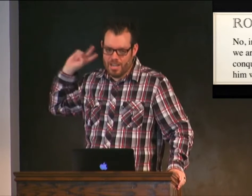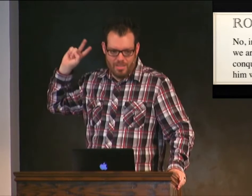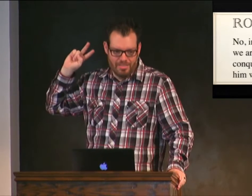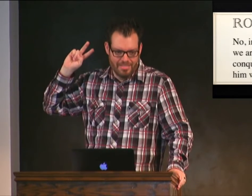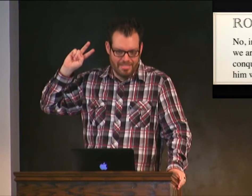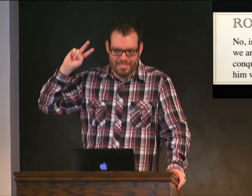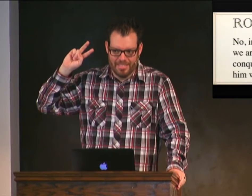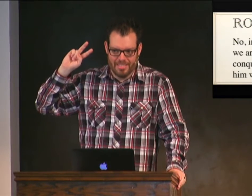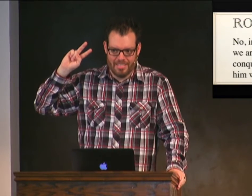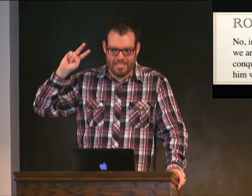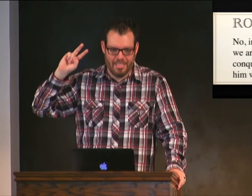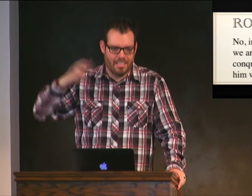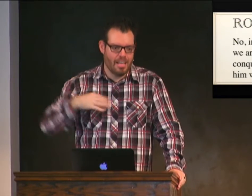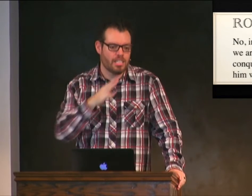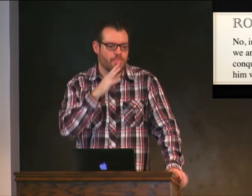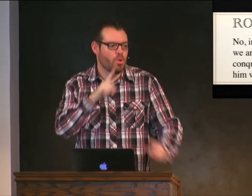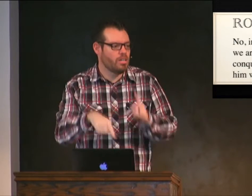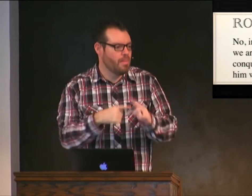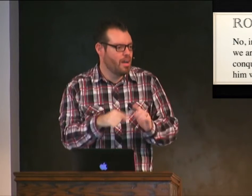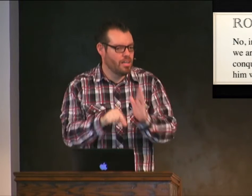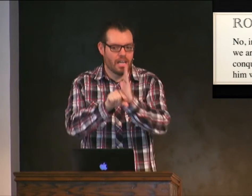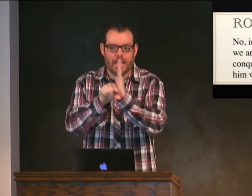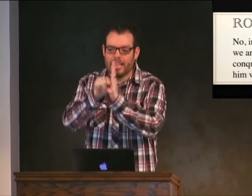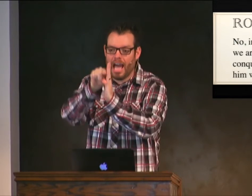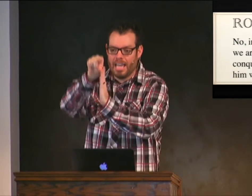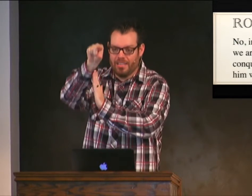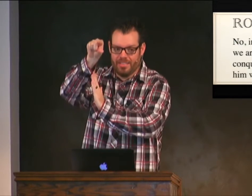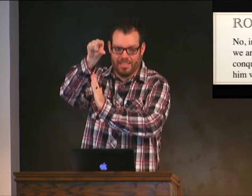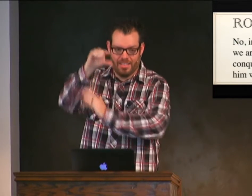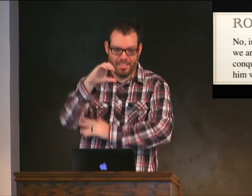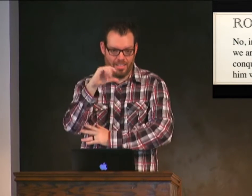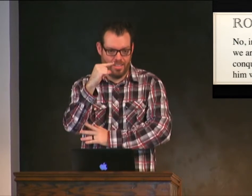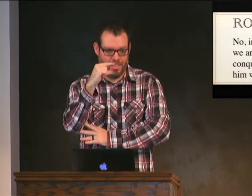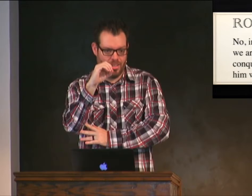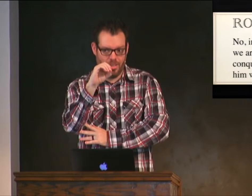2 weeks ago, I spoke about